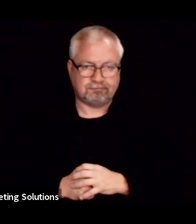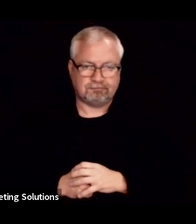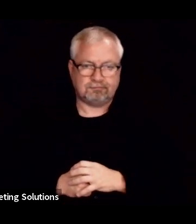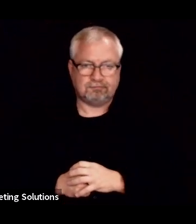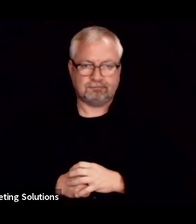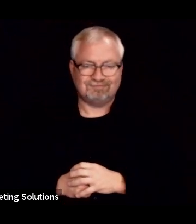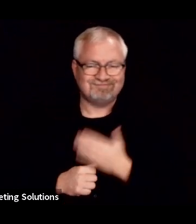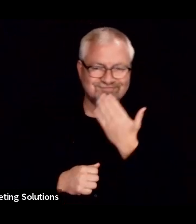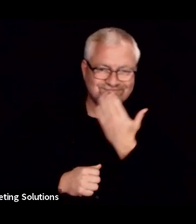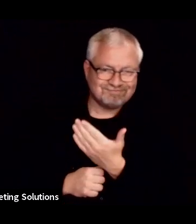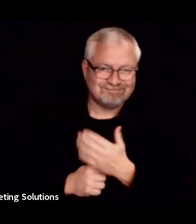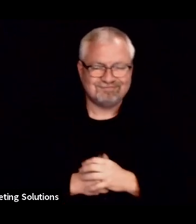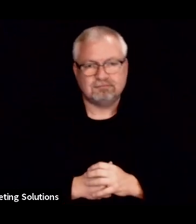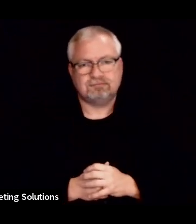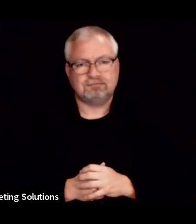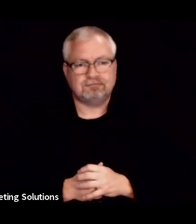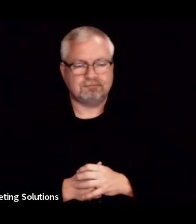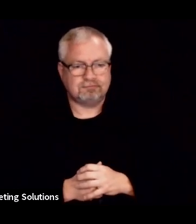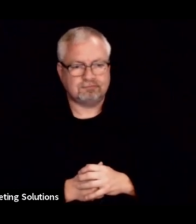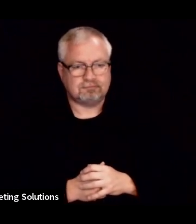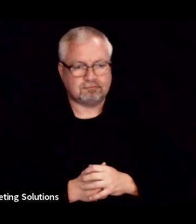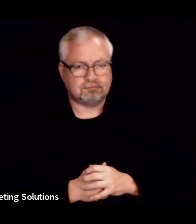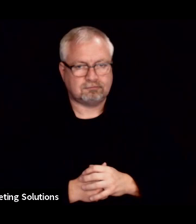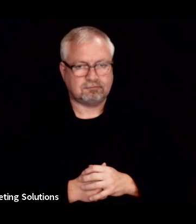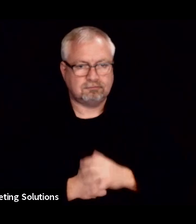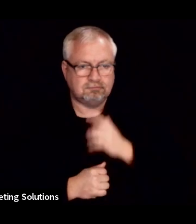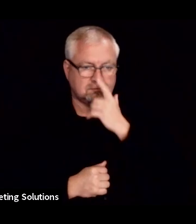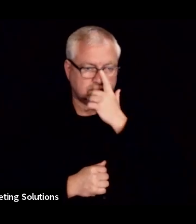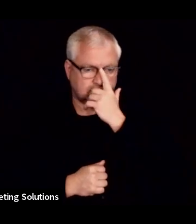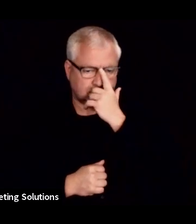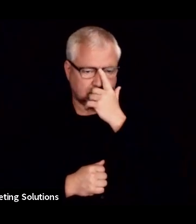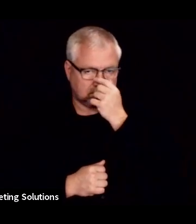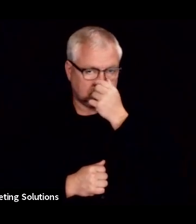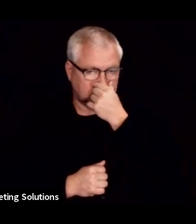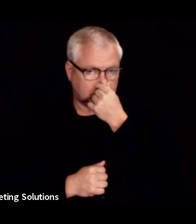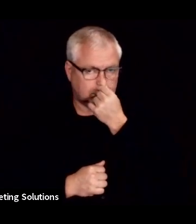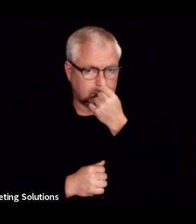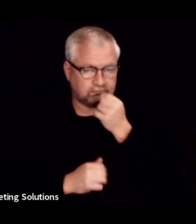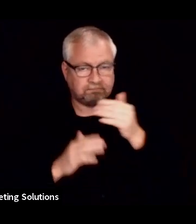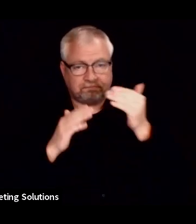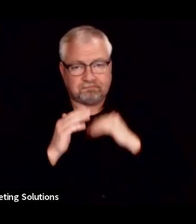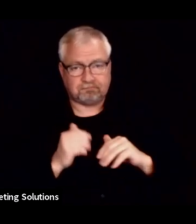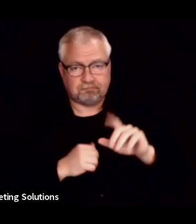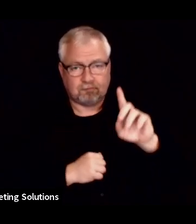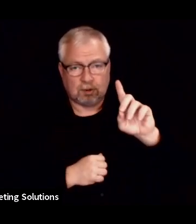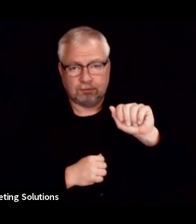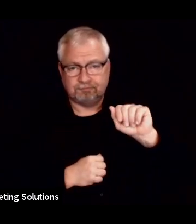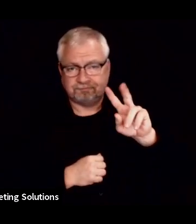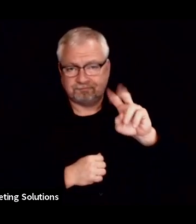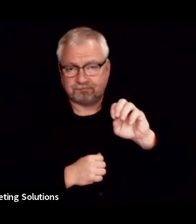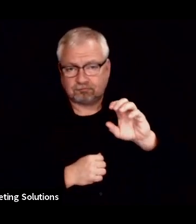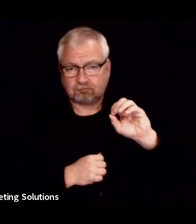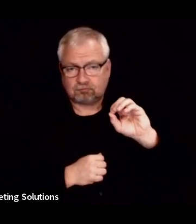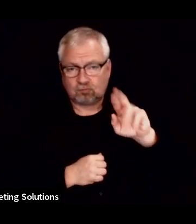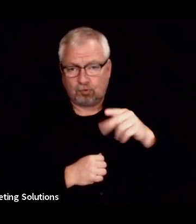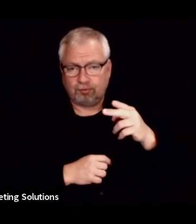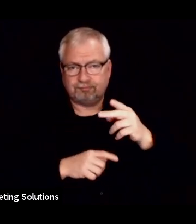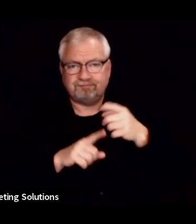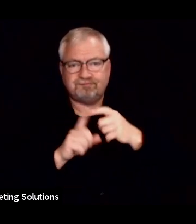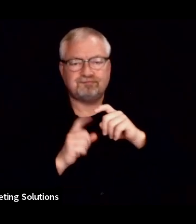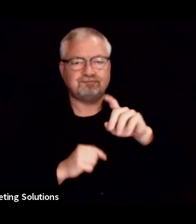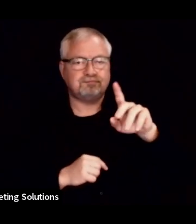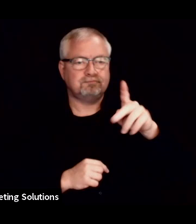For the next one, we do have Dave Orick from Pioneer Press. You are now live. Yes,